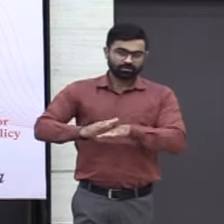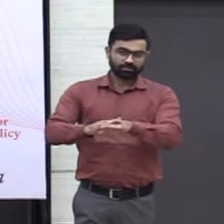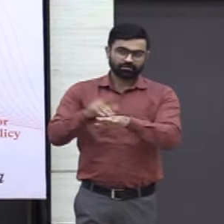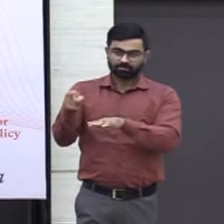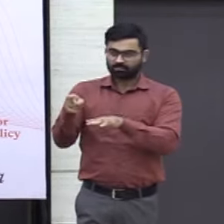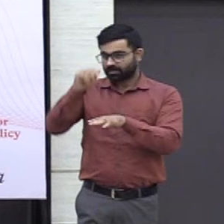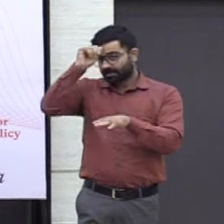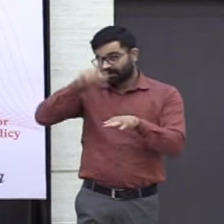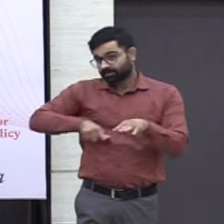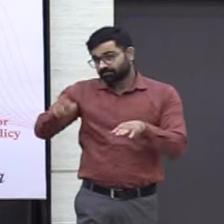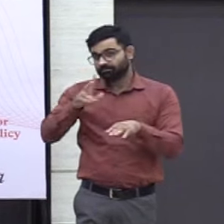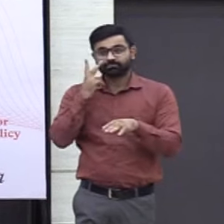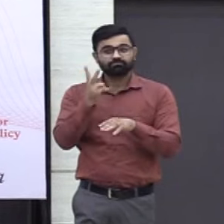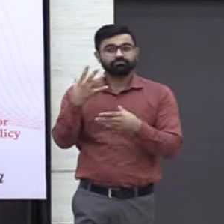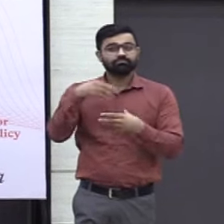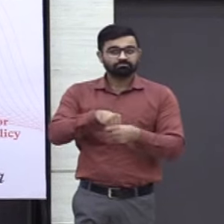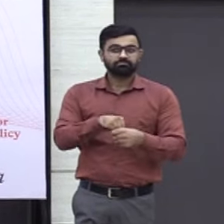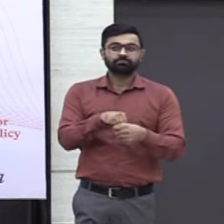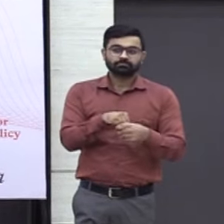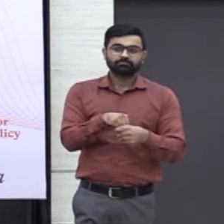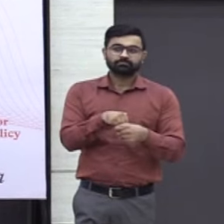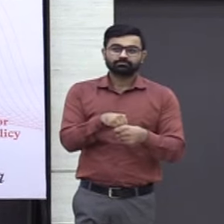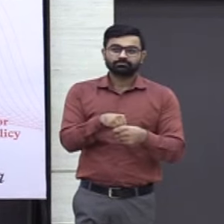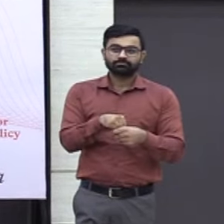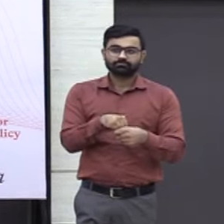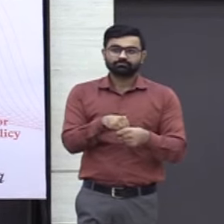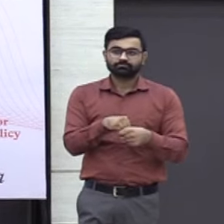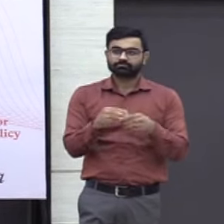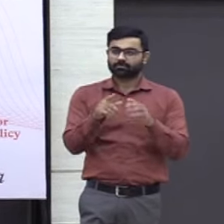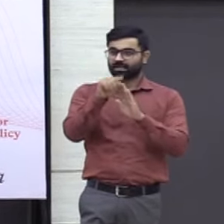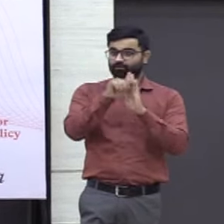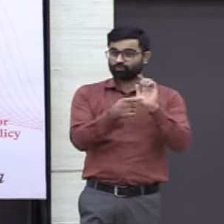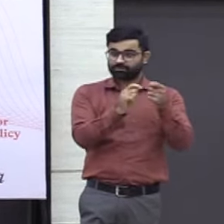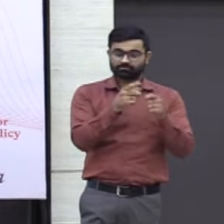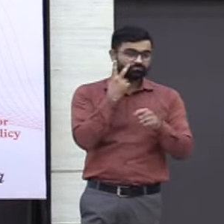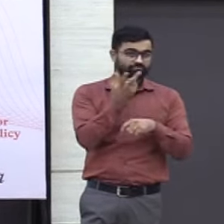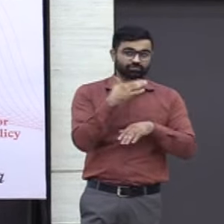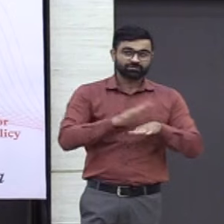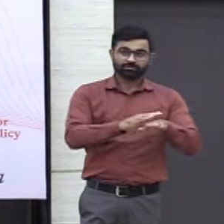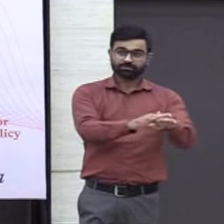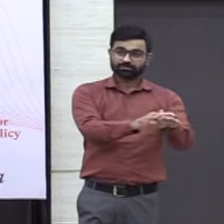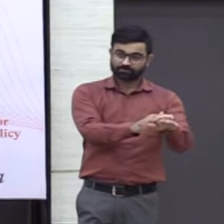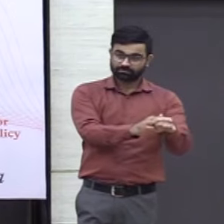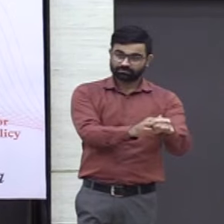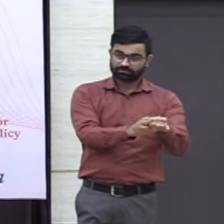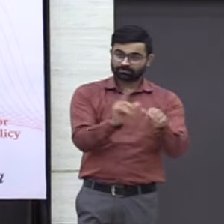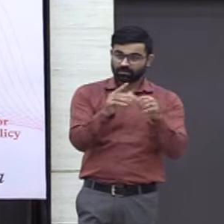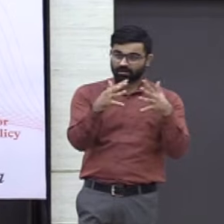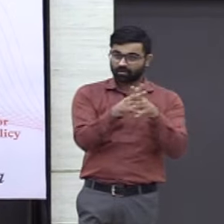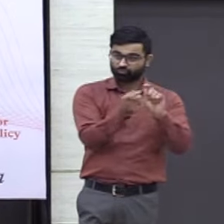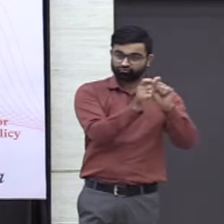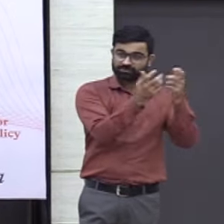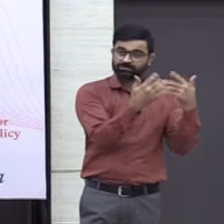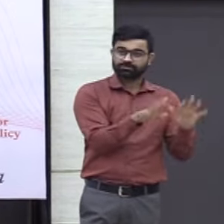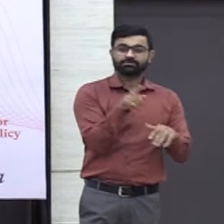what should India actually, what has been the fallacies that you have seen since the laws have been